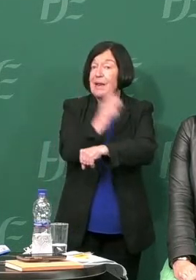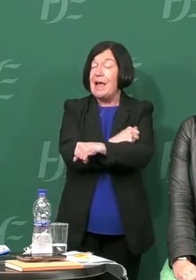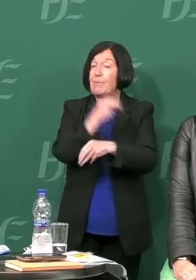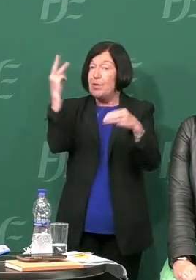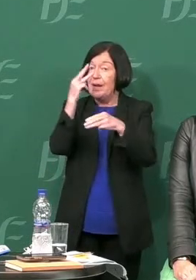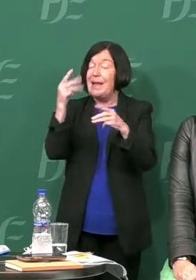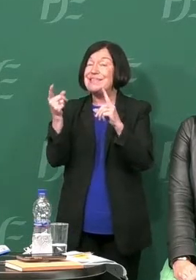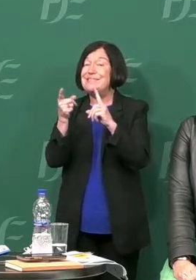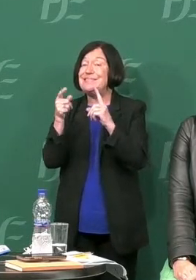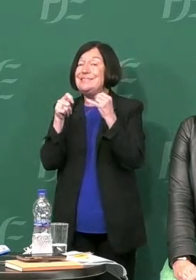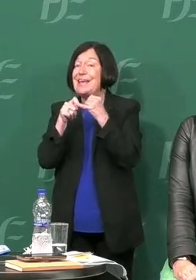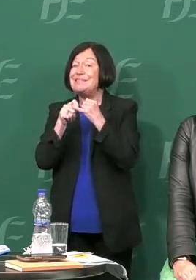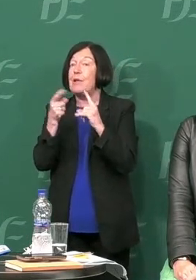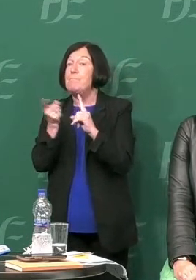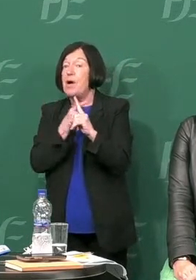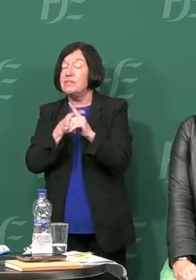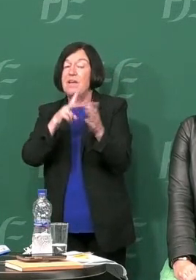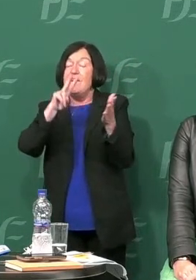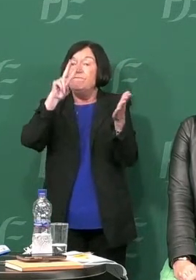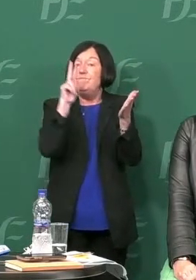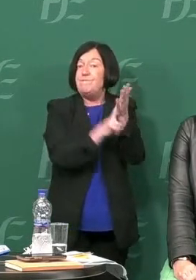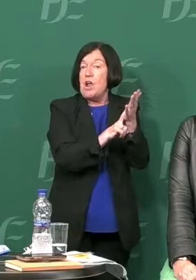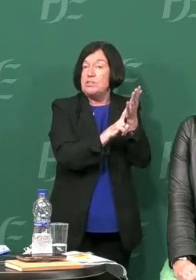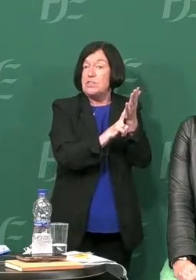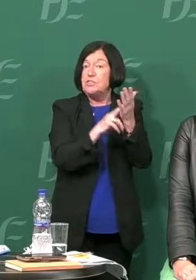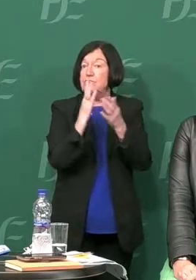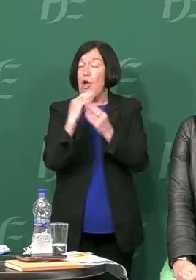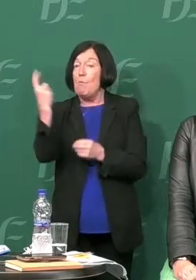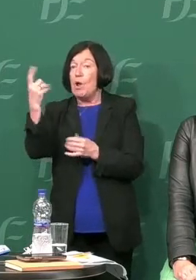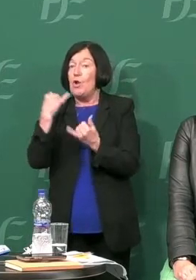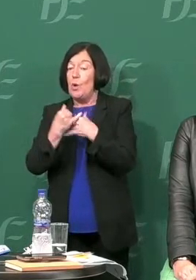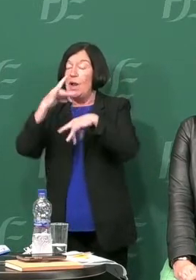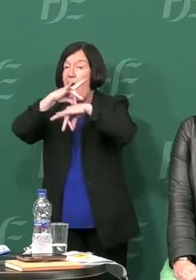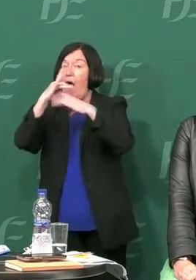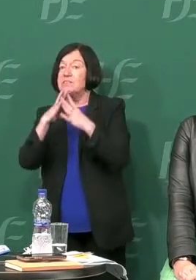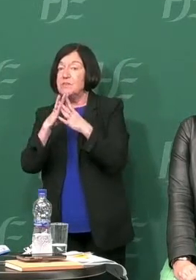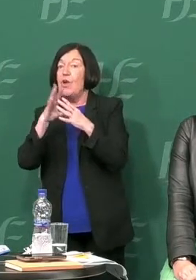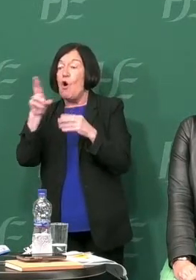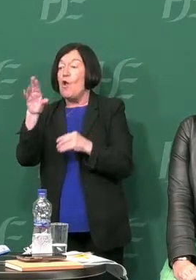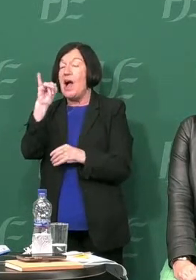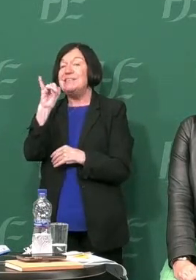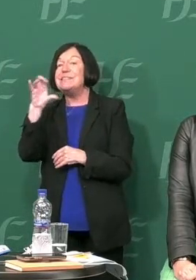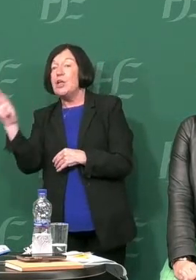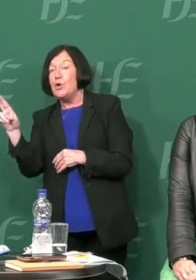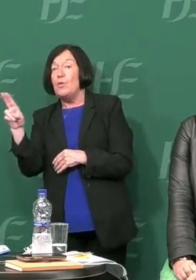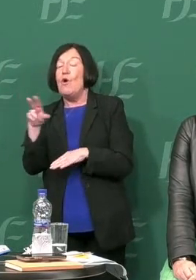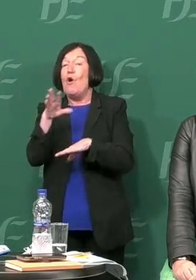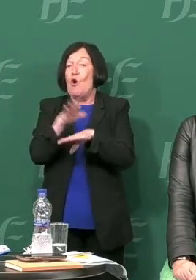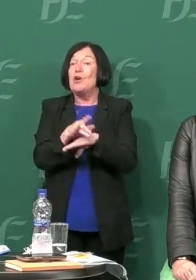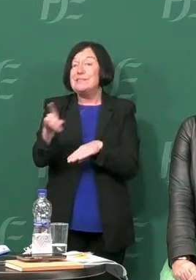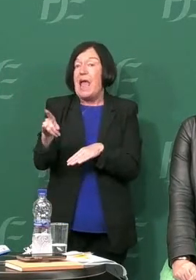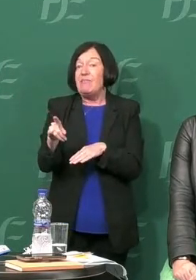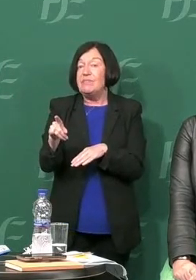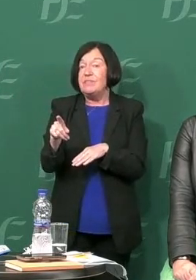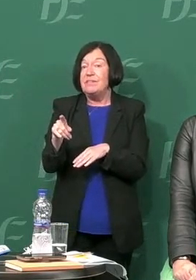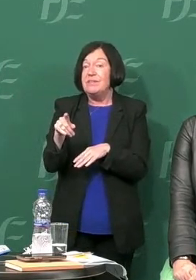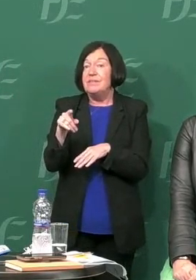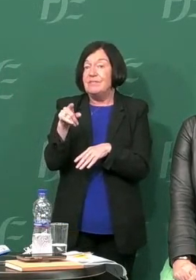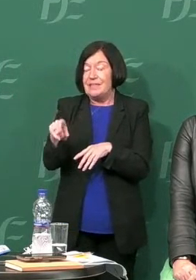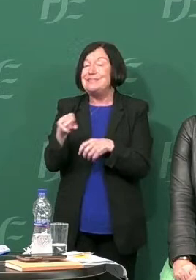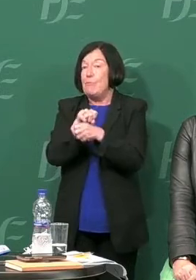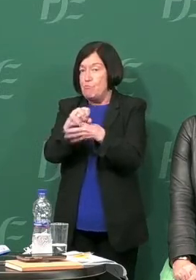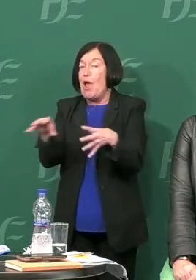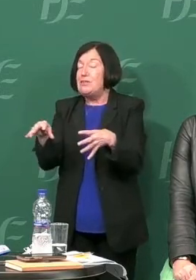and testing positive versus somebody being in a hospital or indeed ICU or mortality. Then that's a real